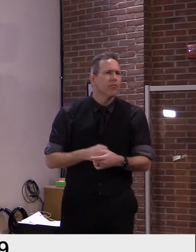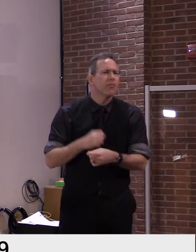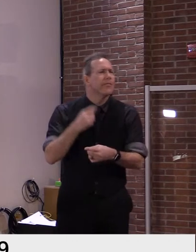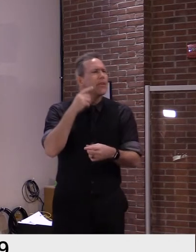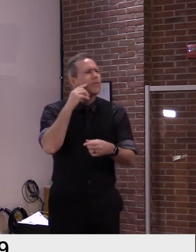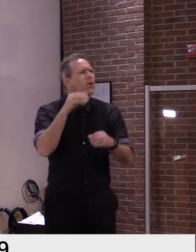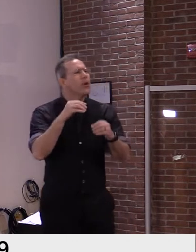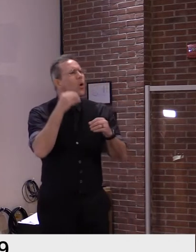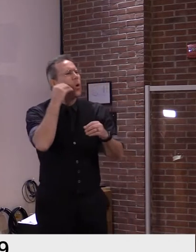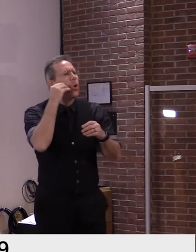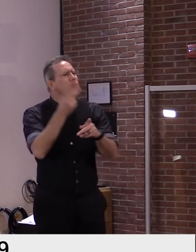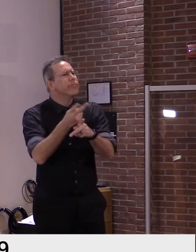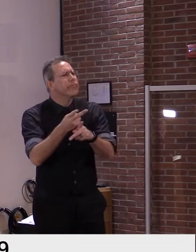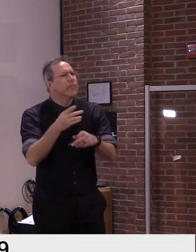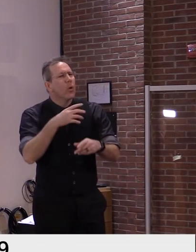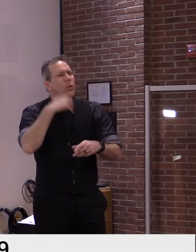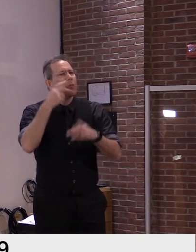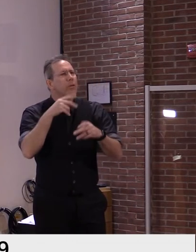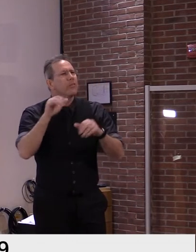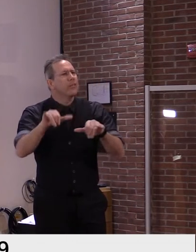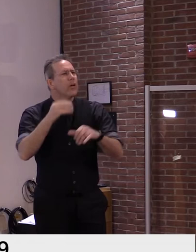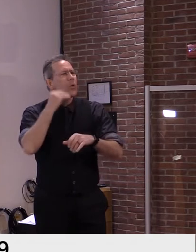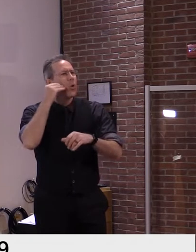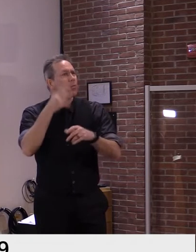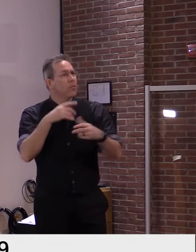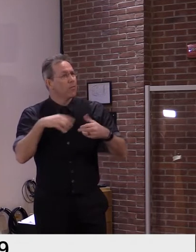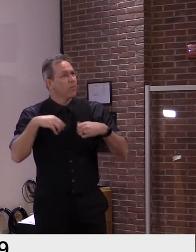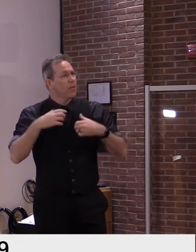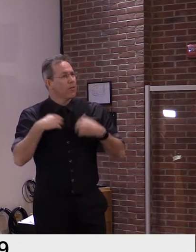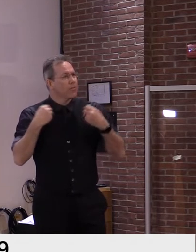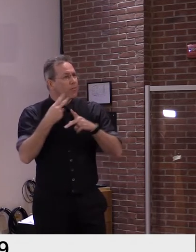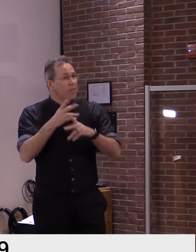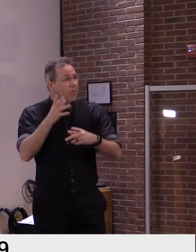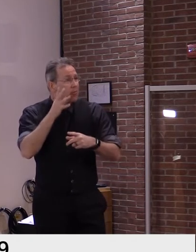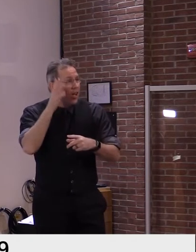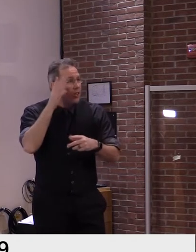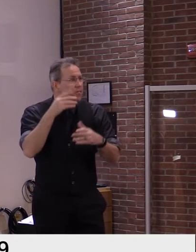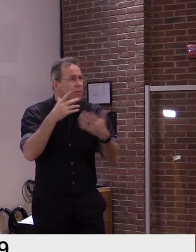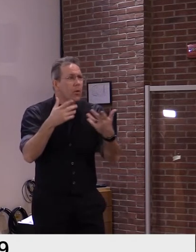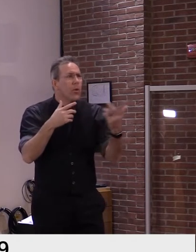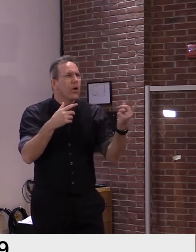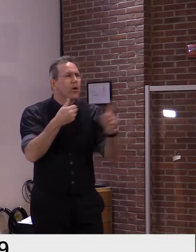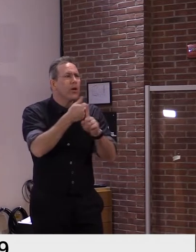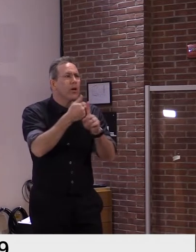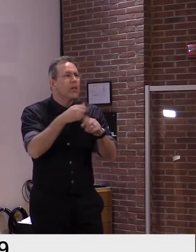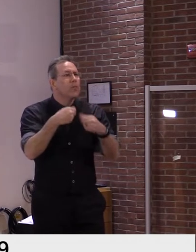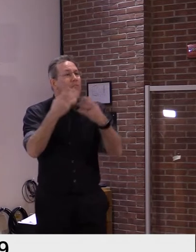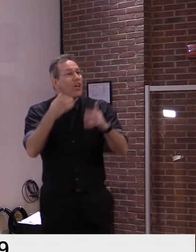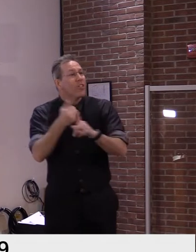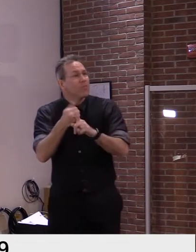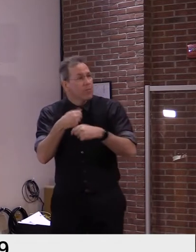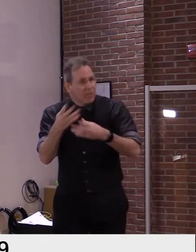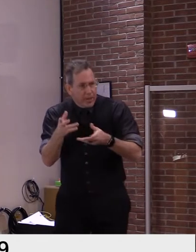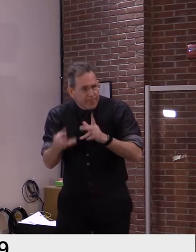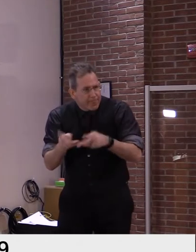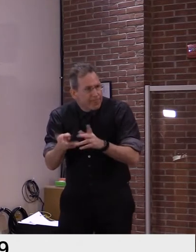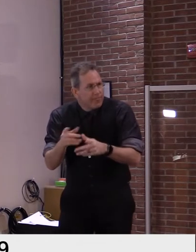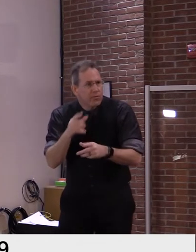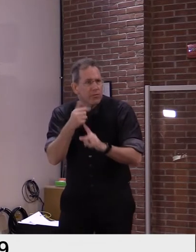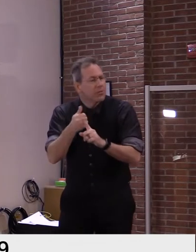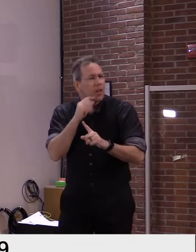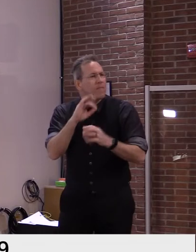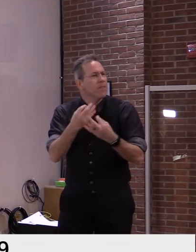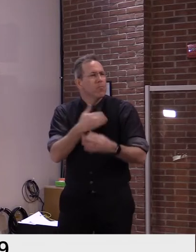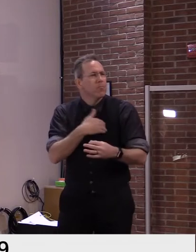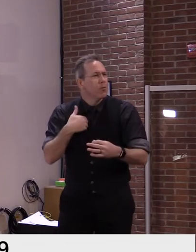will be eligible. Even if they host the clinic or the operation. That's right. Cool. Thank you. Steve?